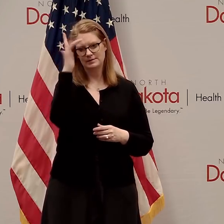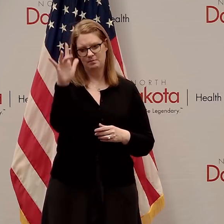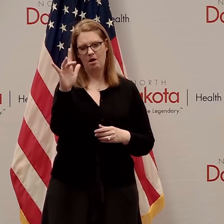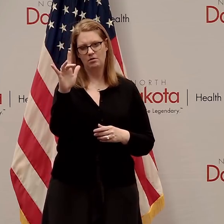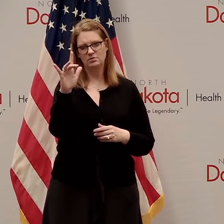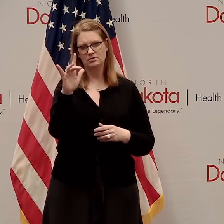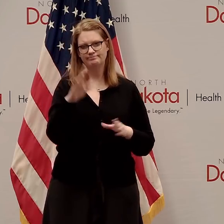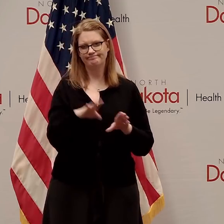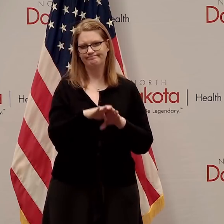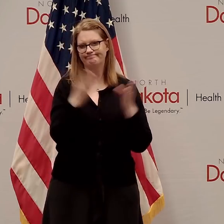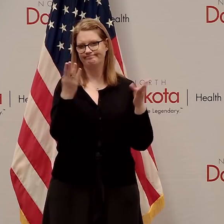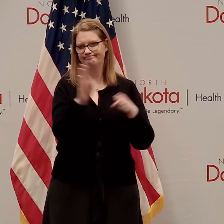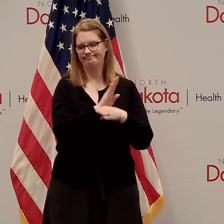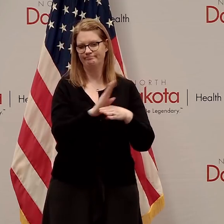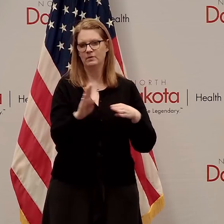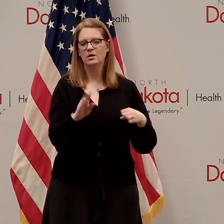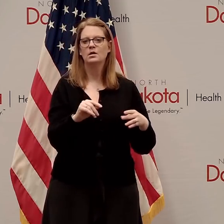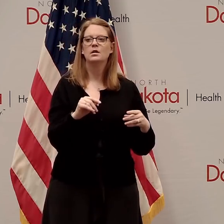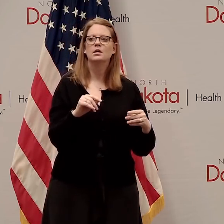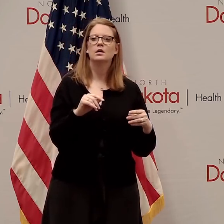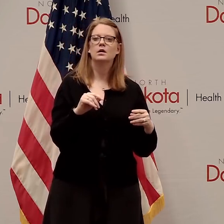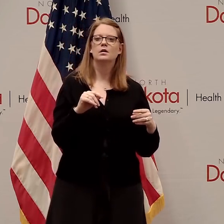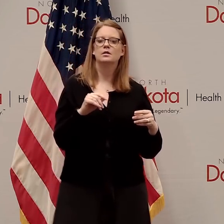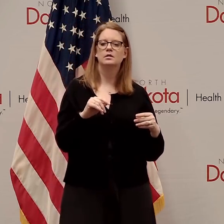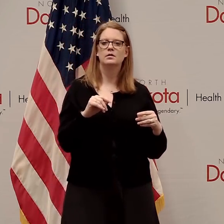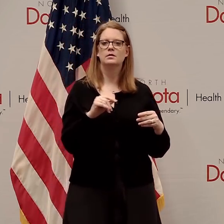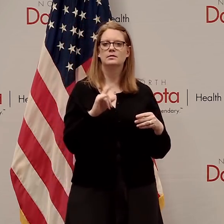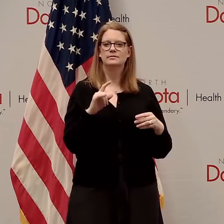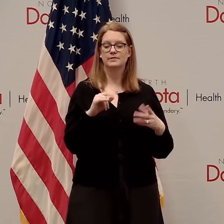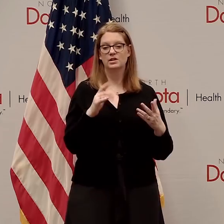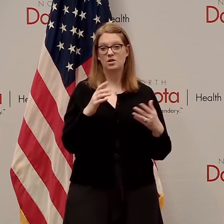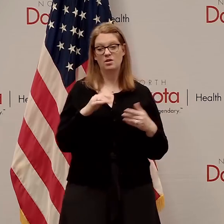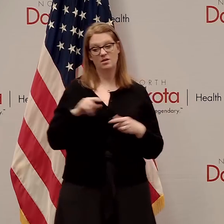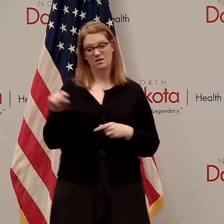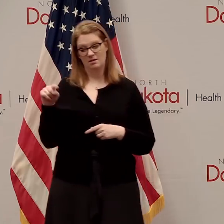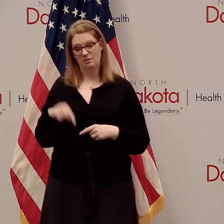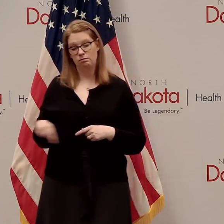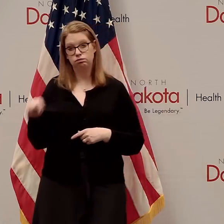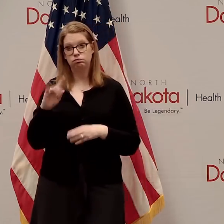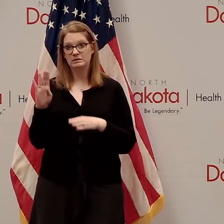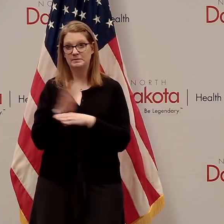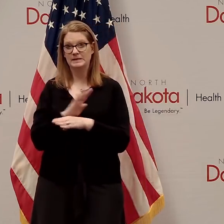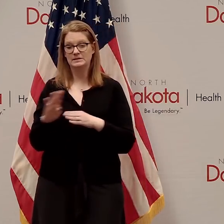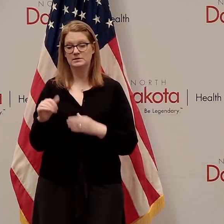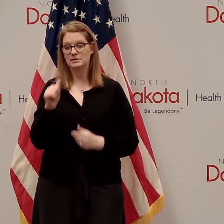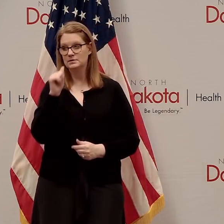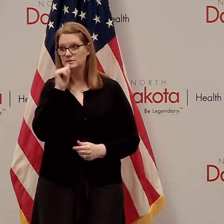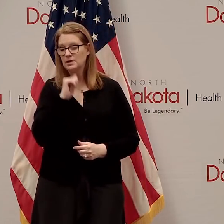restart, which is that we know that, again, businesses are particularly hard hit, but